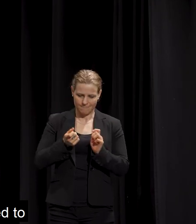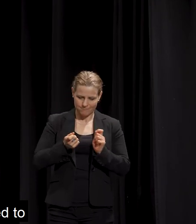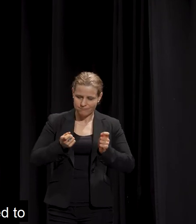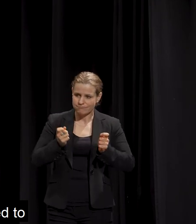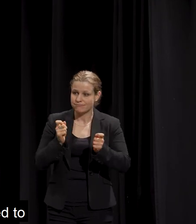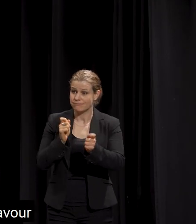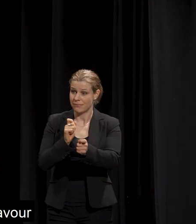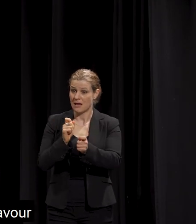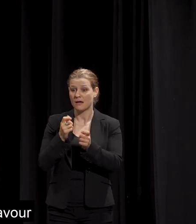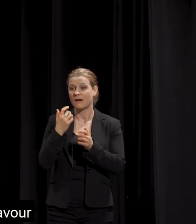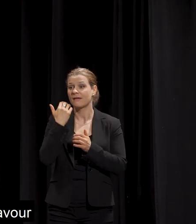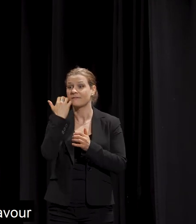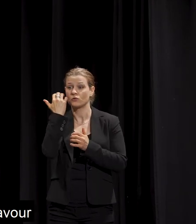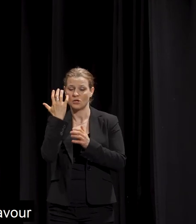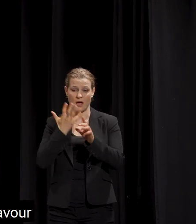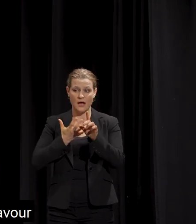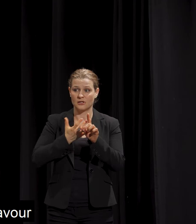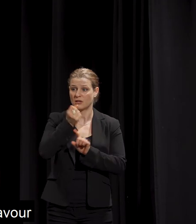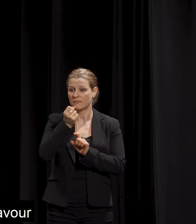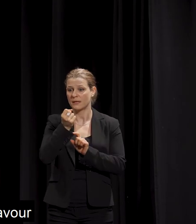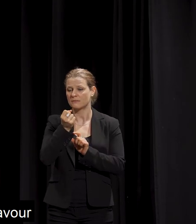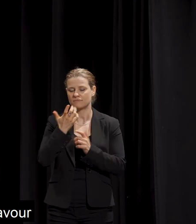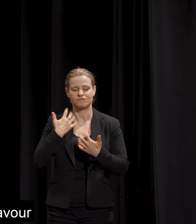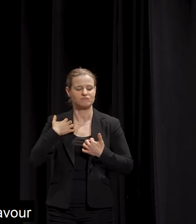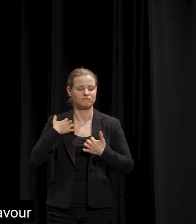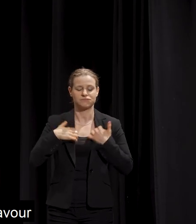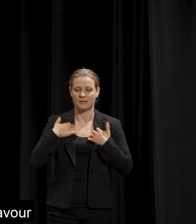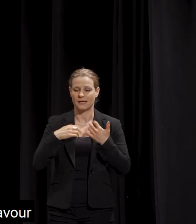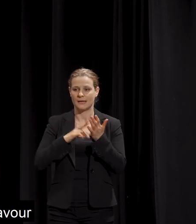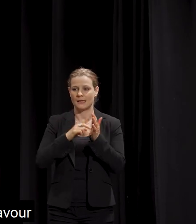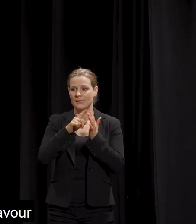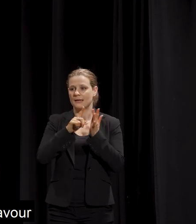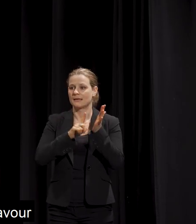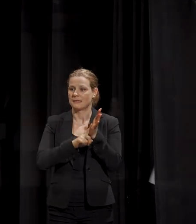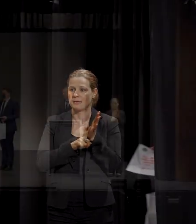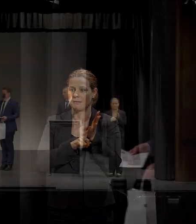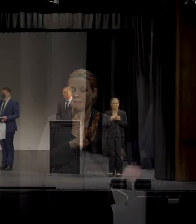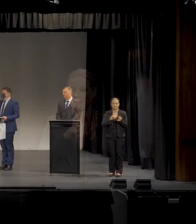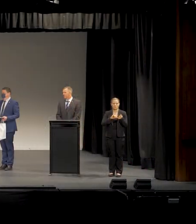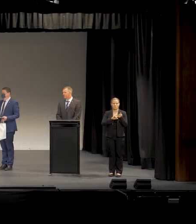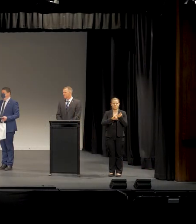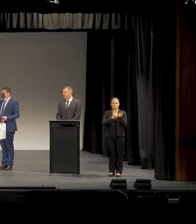the achievements that lie ahead. The Neil Angus Endeavour Award goes to Jennifer Schutz.